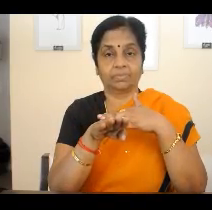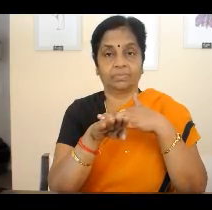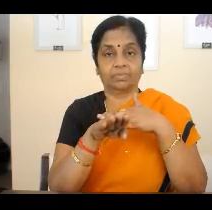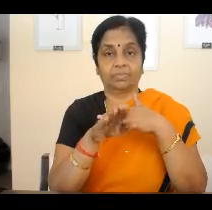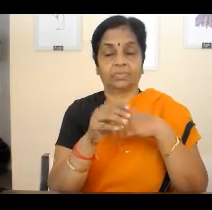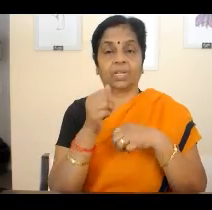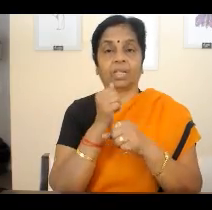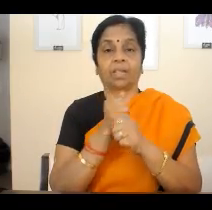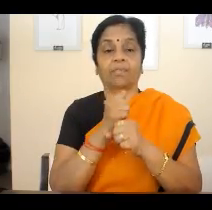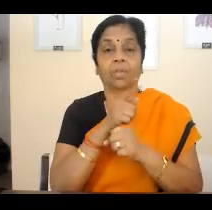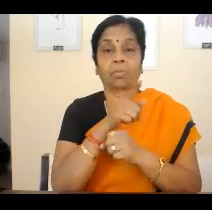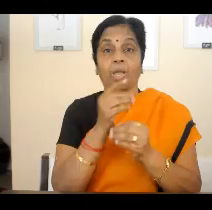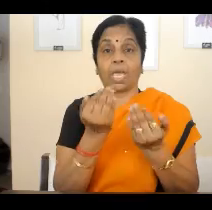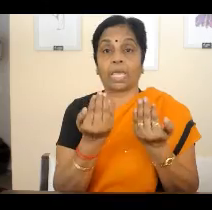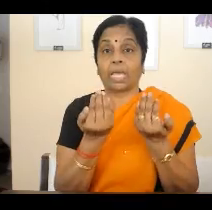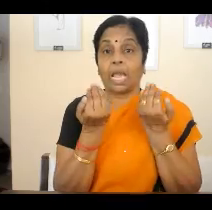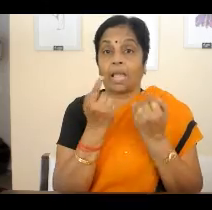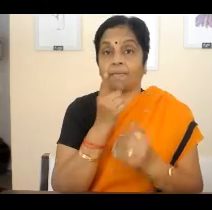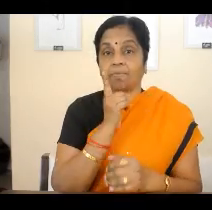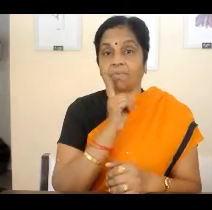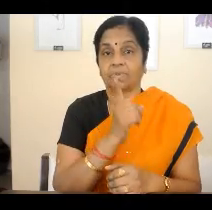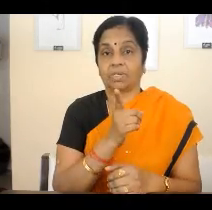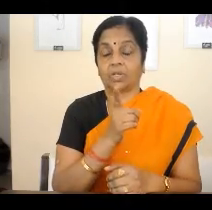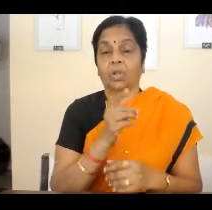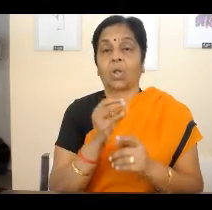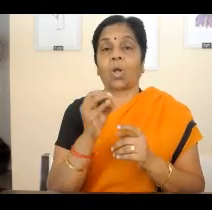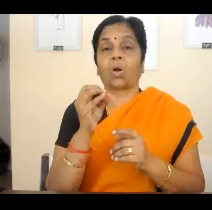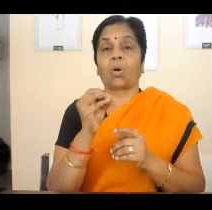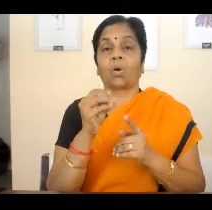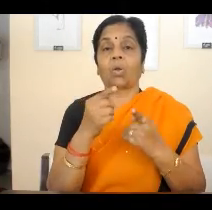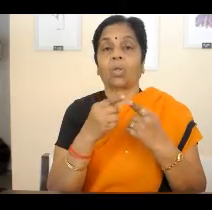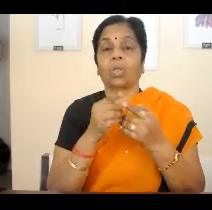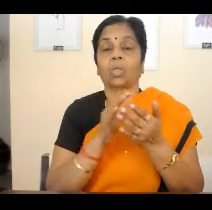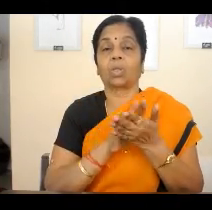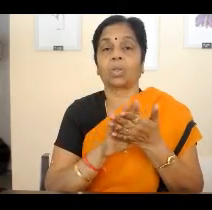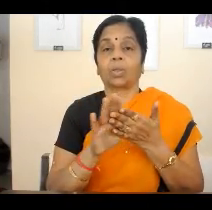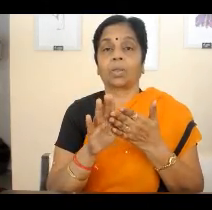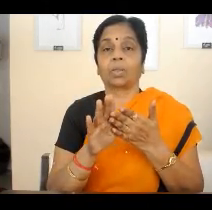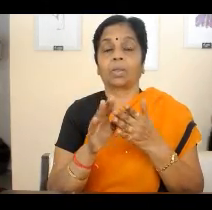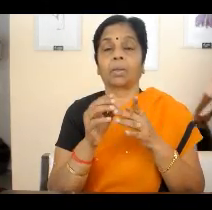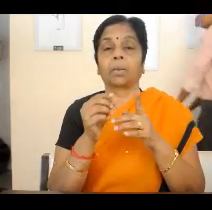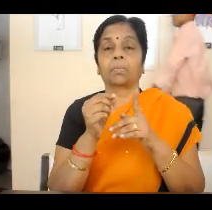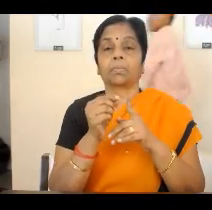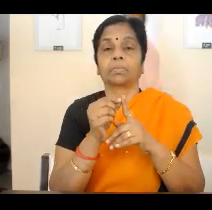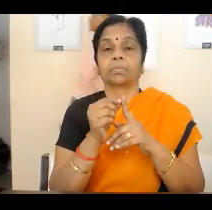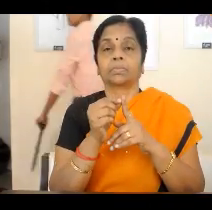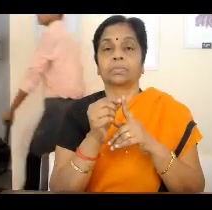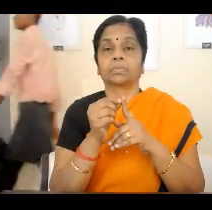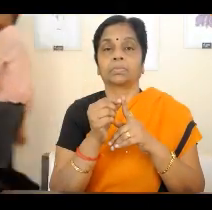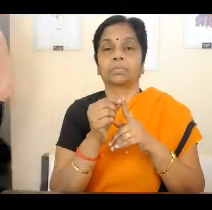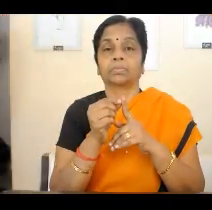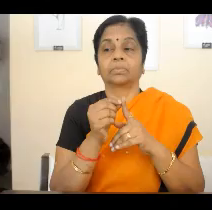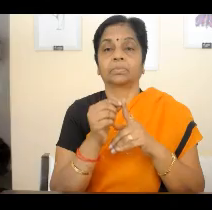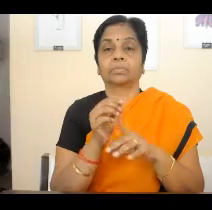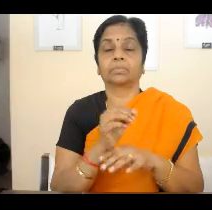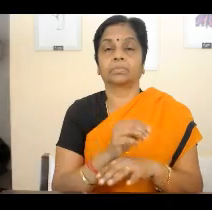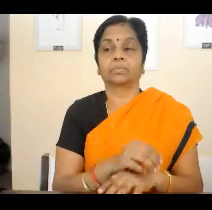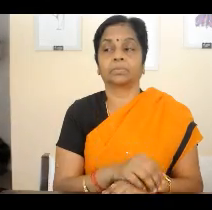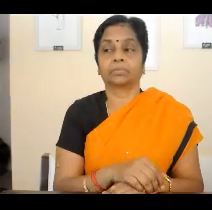government should be careful that authorities may misuse provisions which